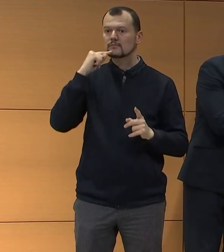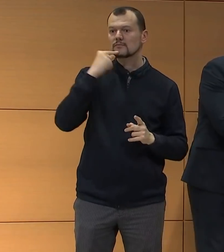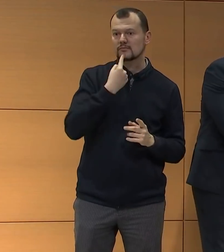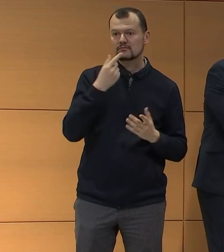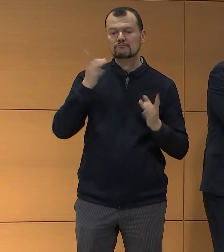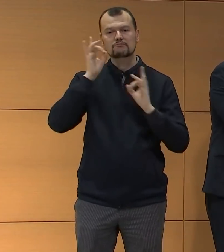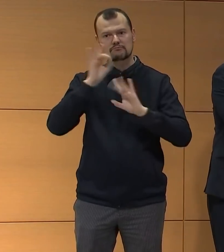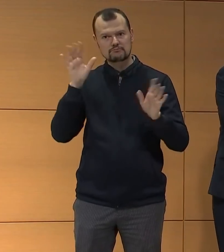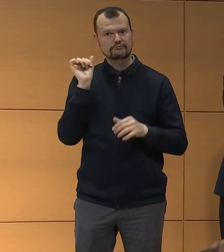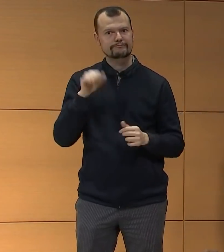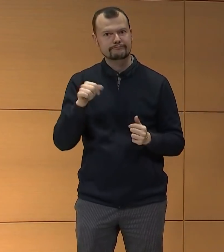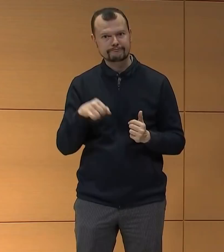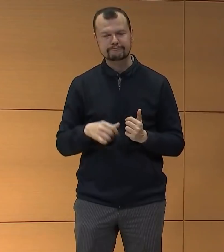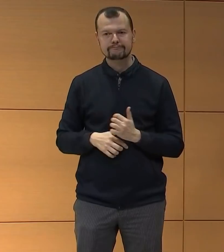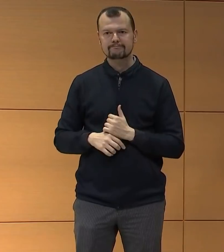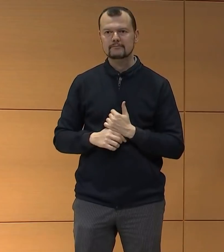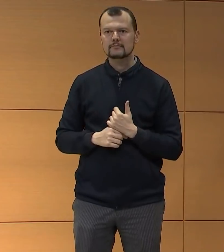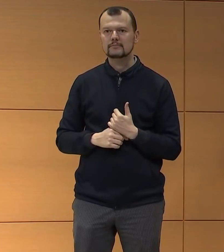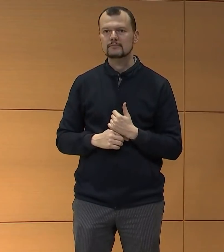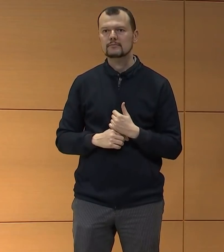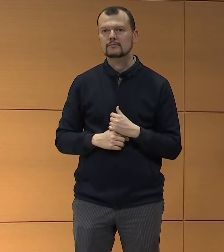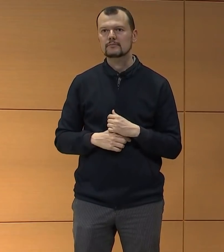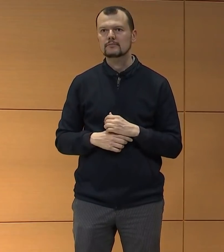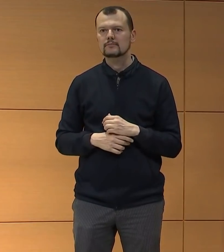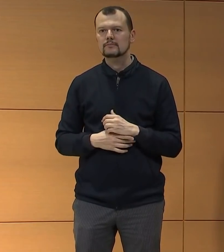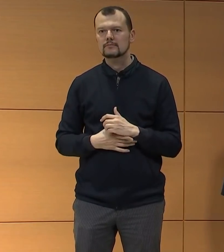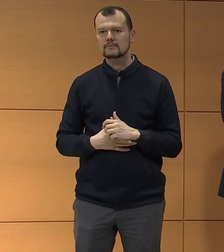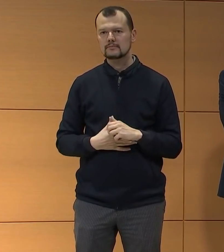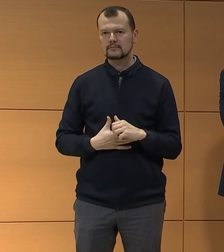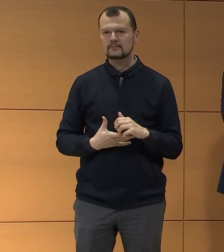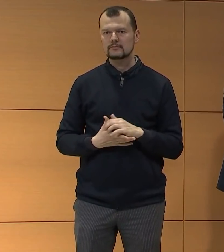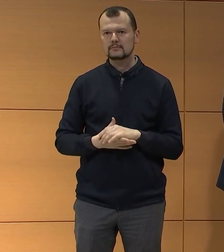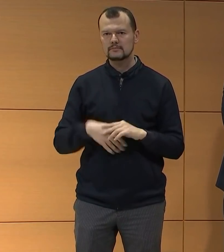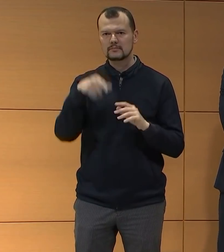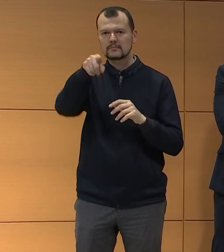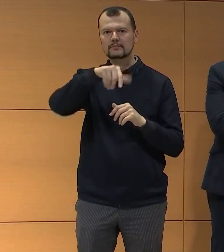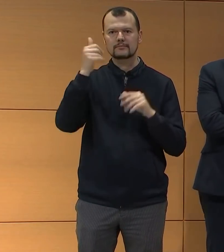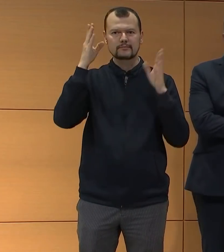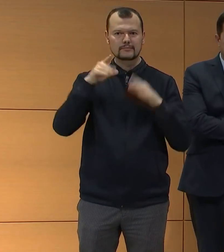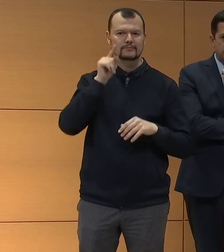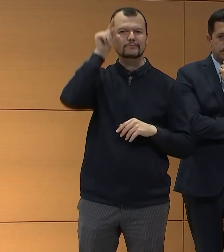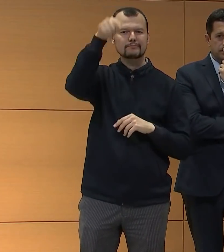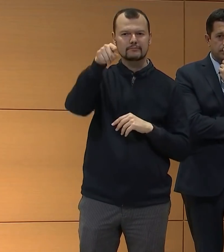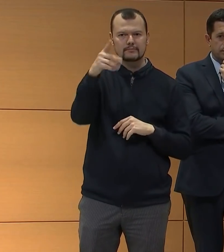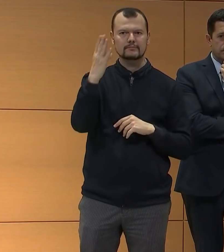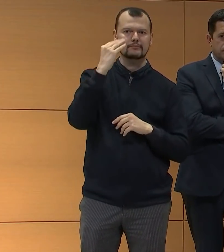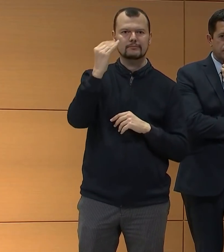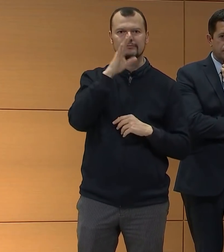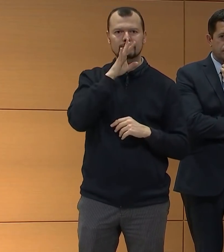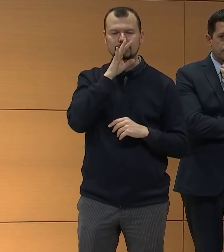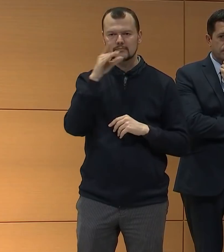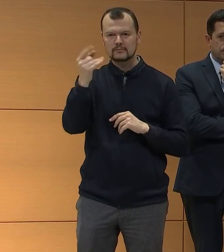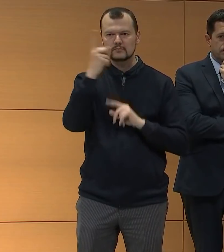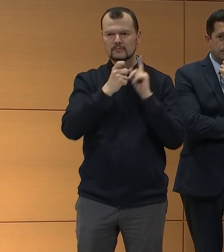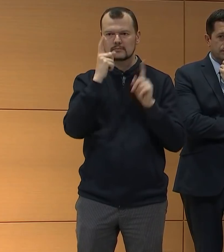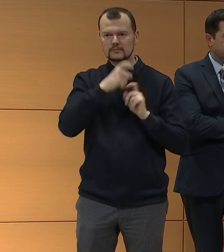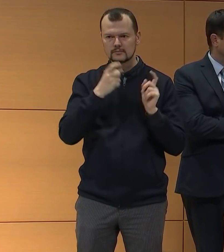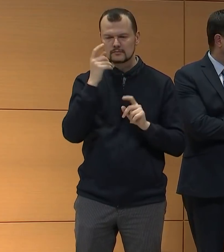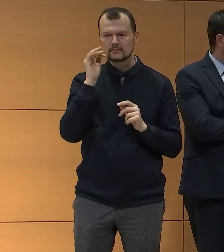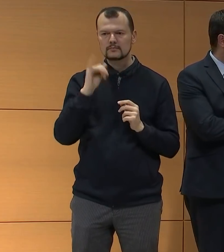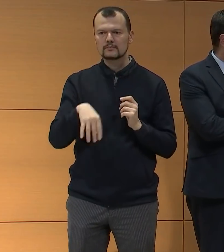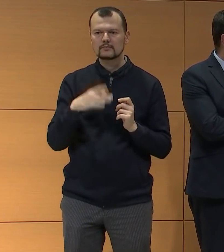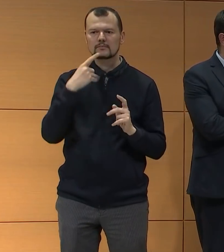We have a few more questions. Tony? I'm sorry, I got confused by the second response to the North Carolina